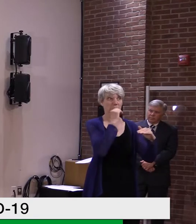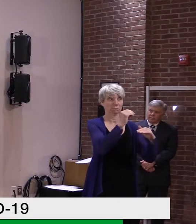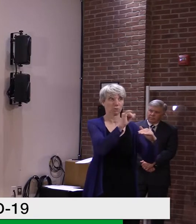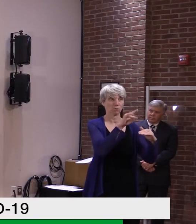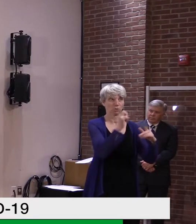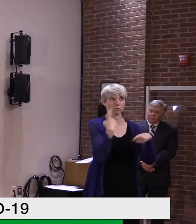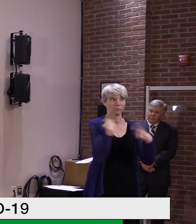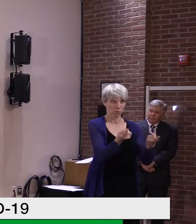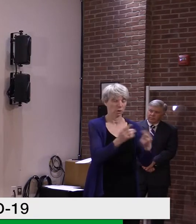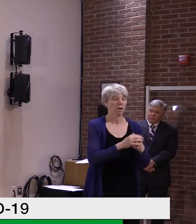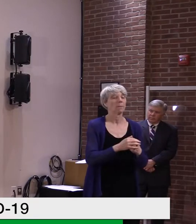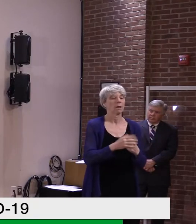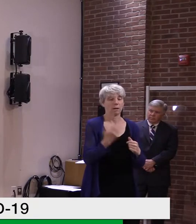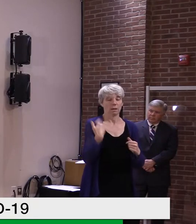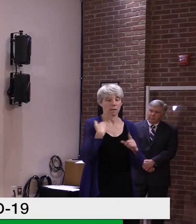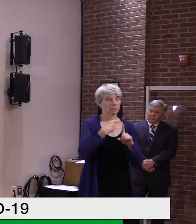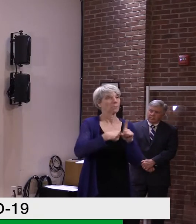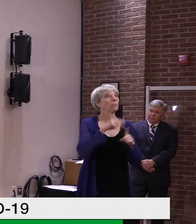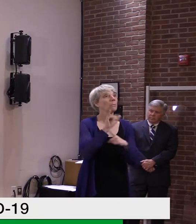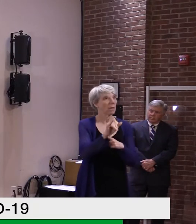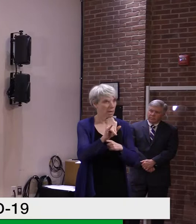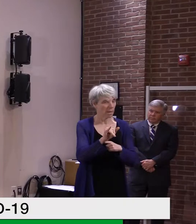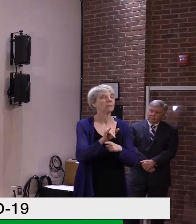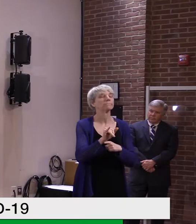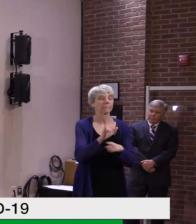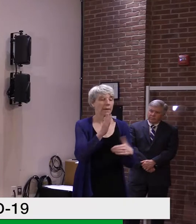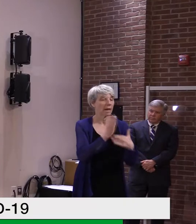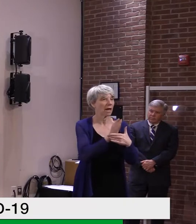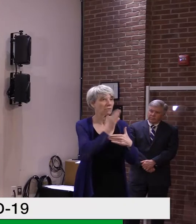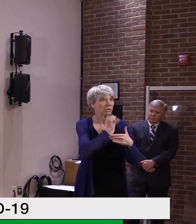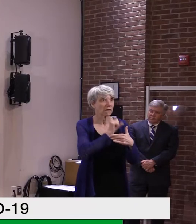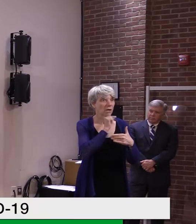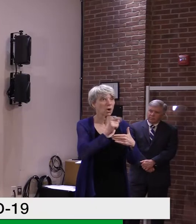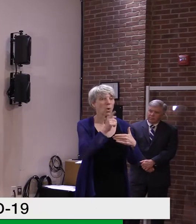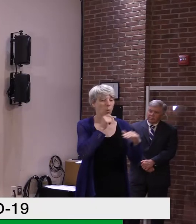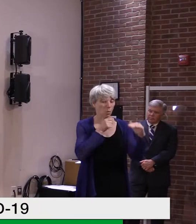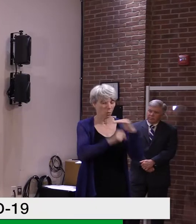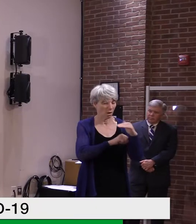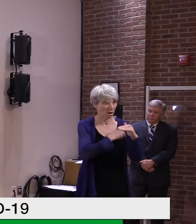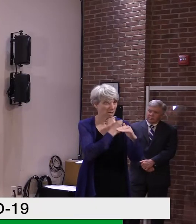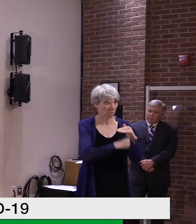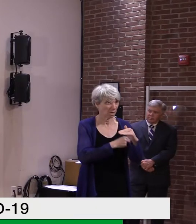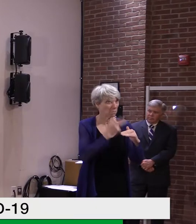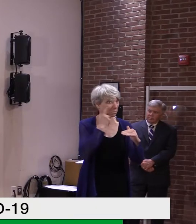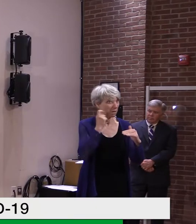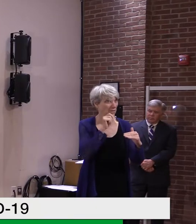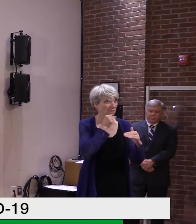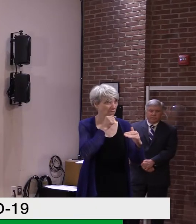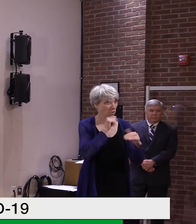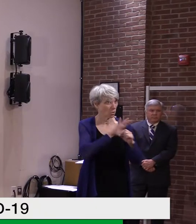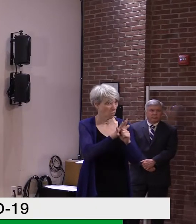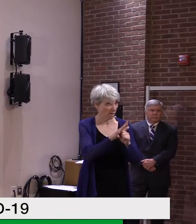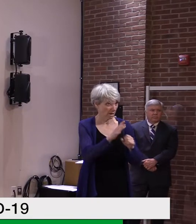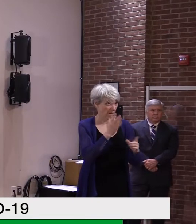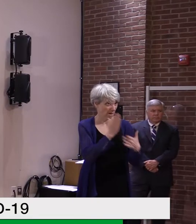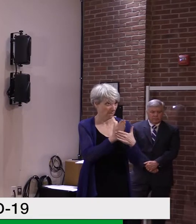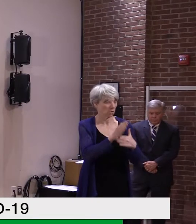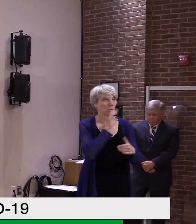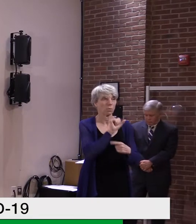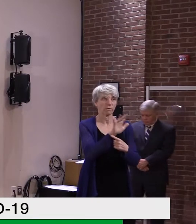month, full month of data that we have is May, which was just about 51 years old was the average age. So that's come down quite a bit, too.